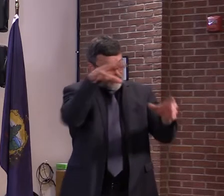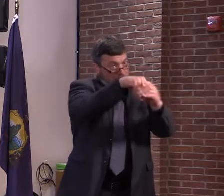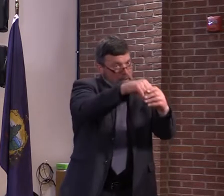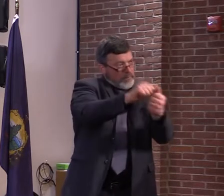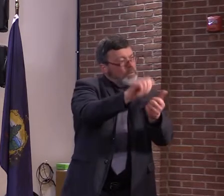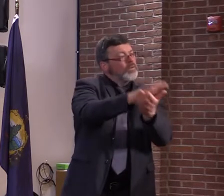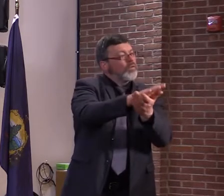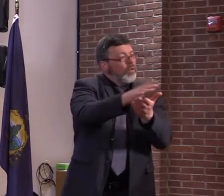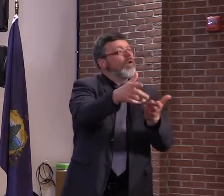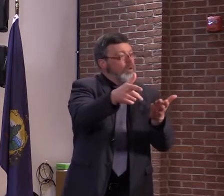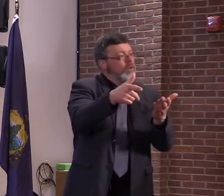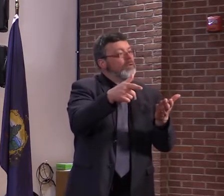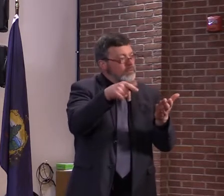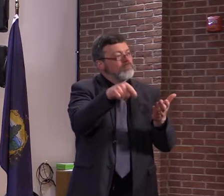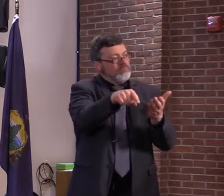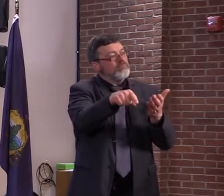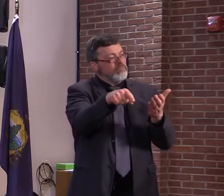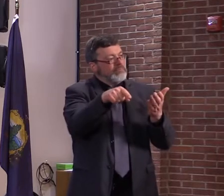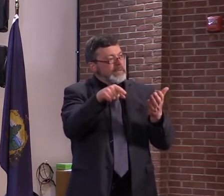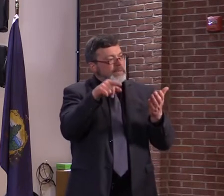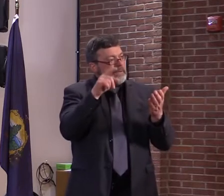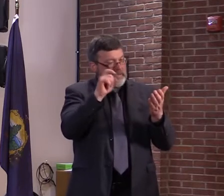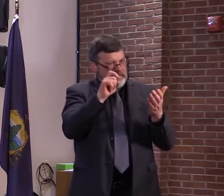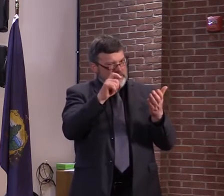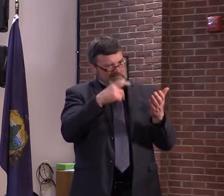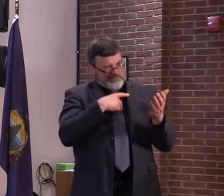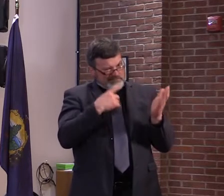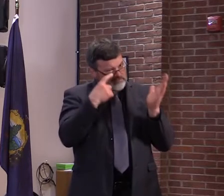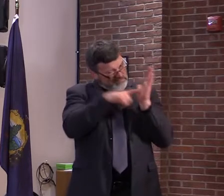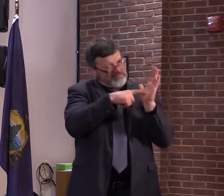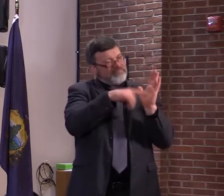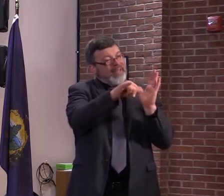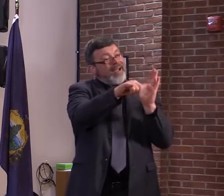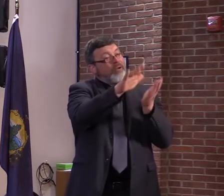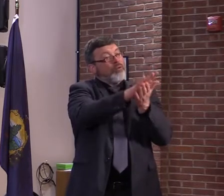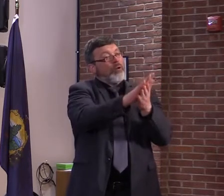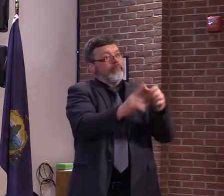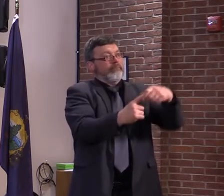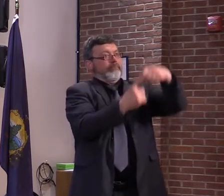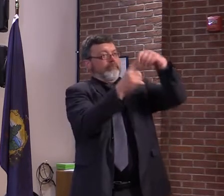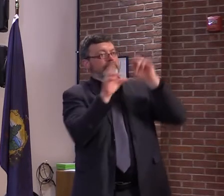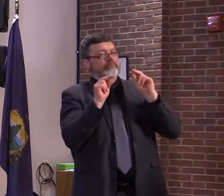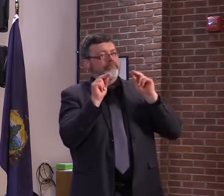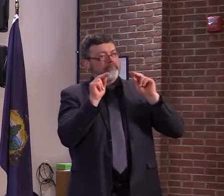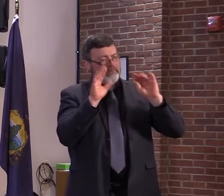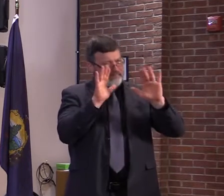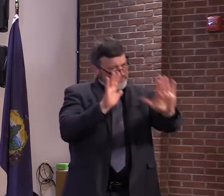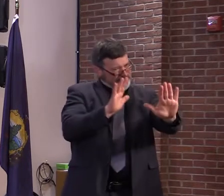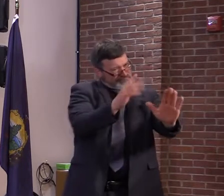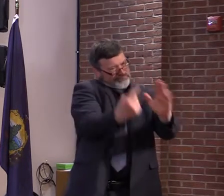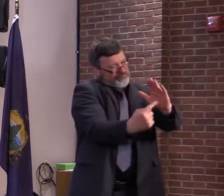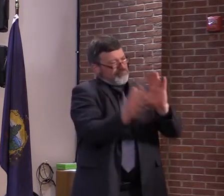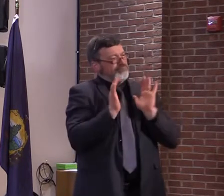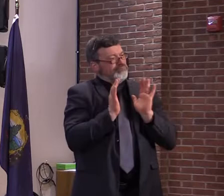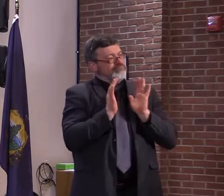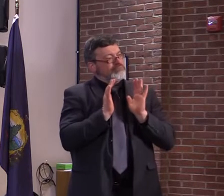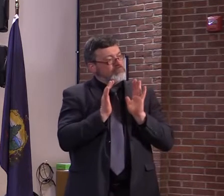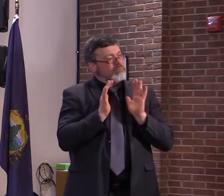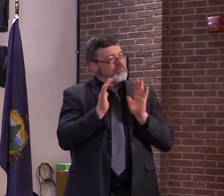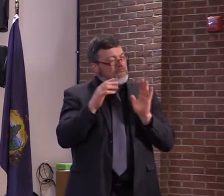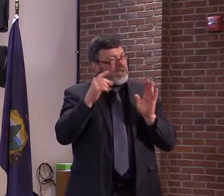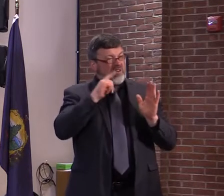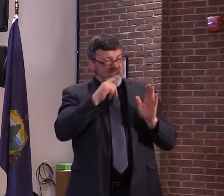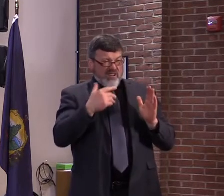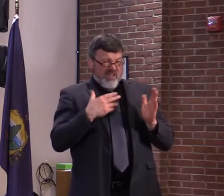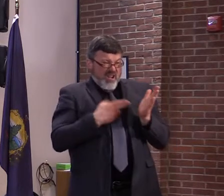So schools aren't necessarily a special environment in that regard. But I'm also hopeful we are seeing some cases increase, but